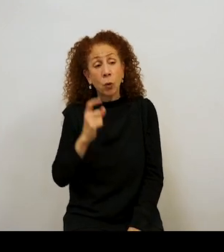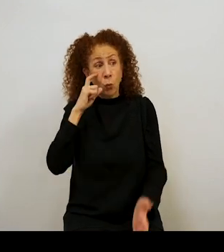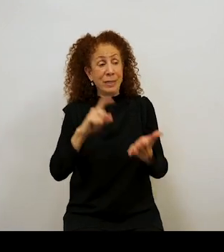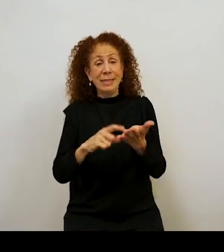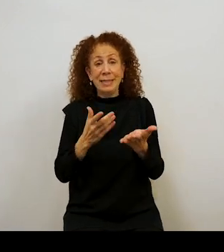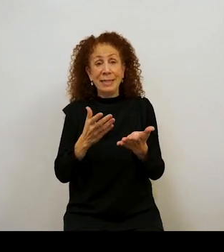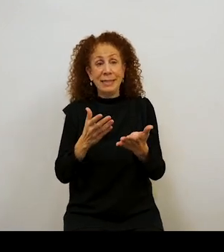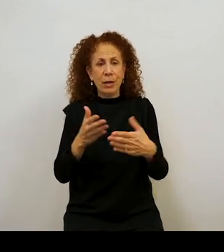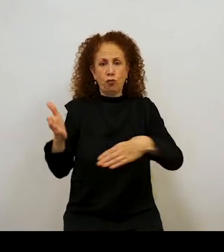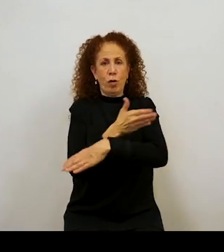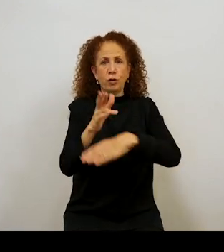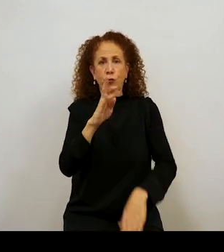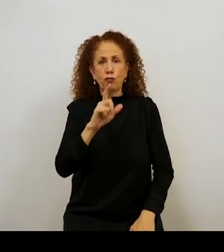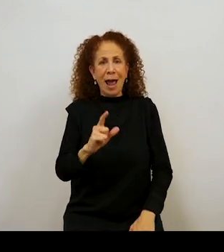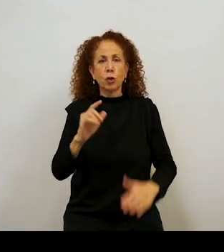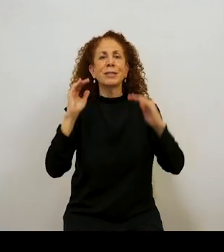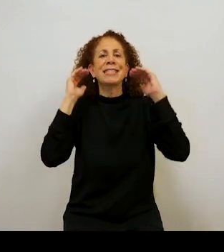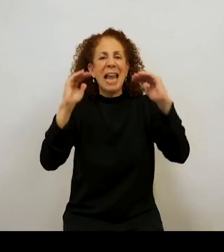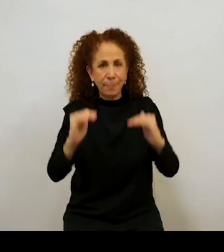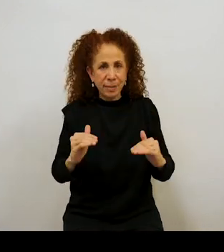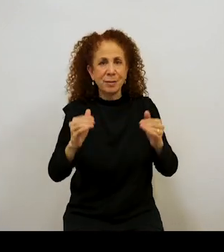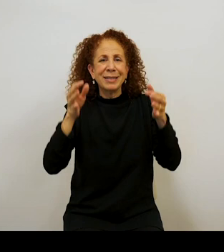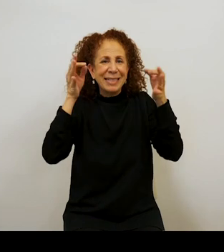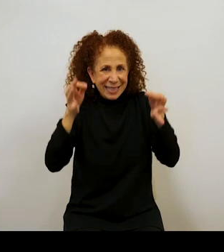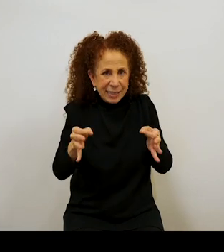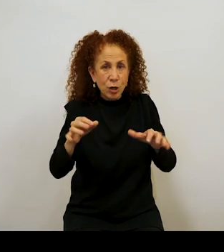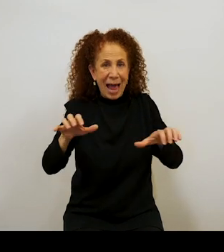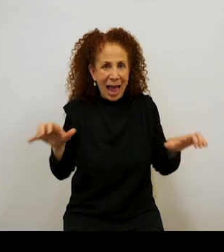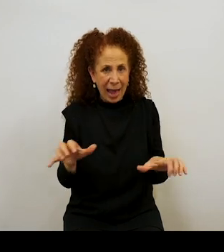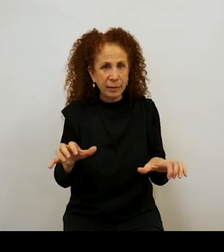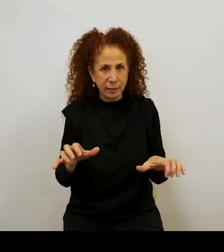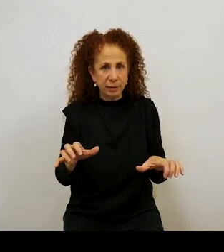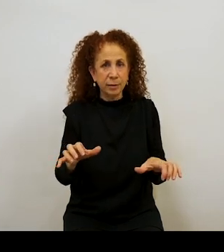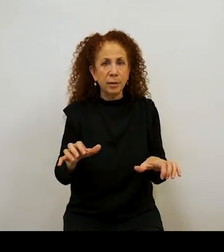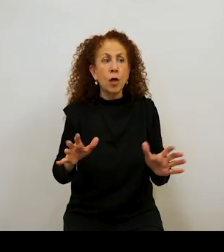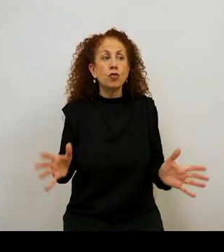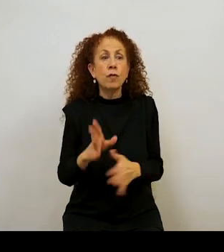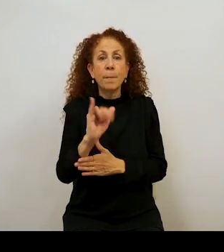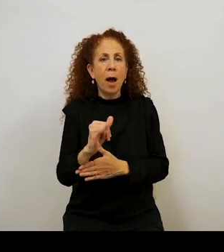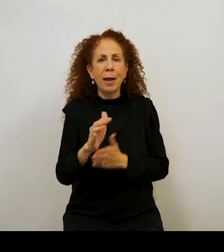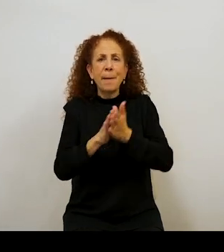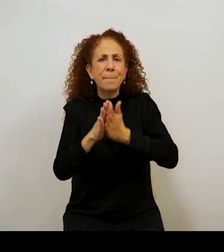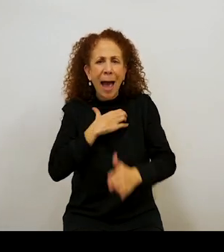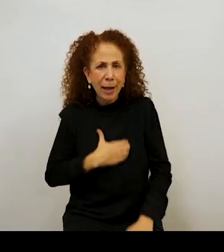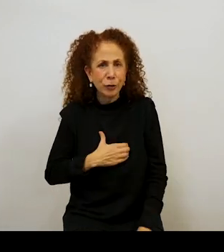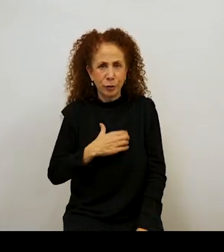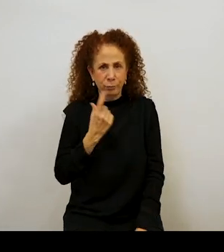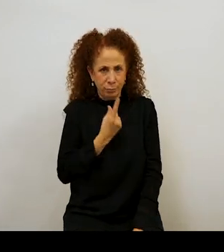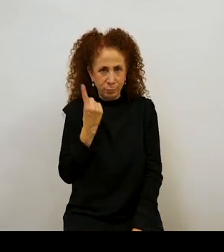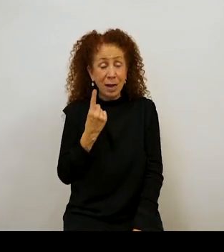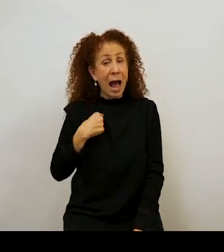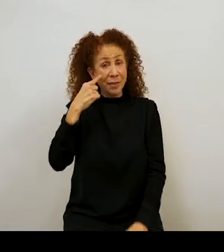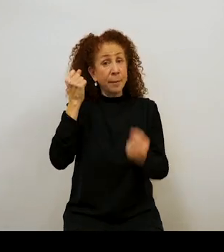of radical steps, radical decisions, radical acts that are driven by a certain kind of passion, I think, in a lot